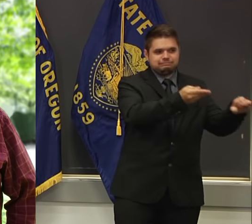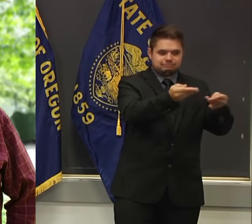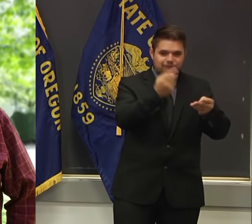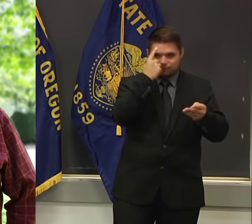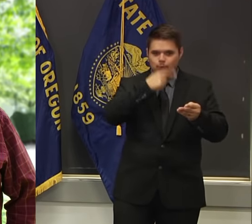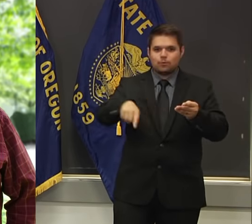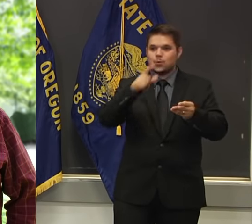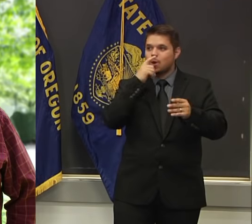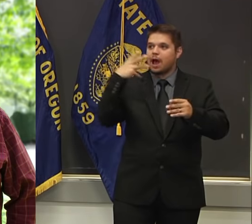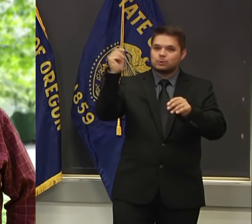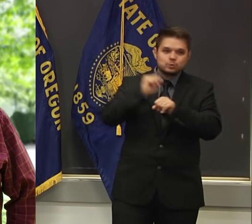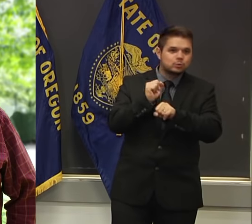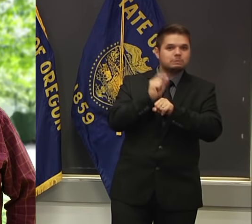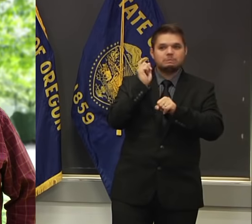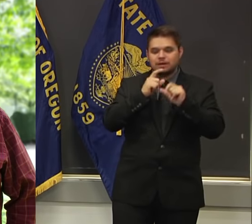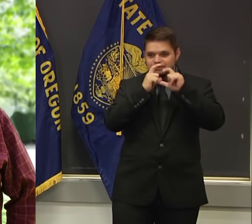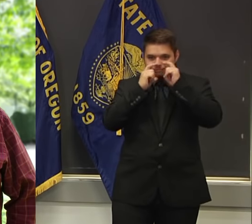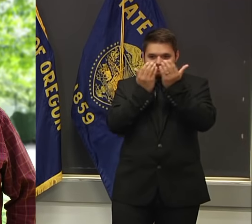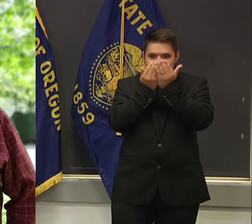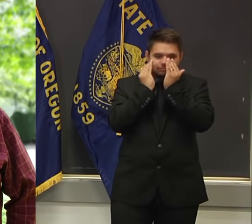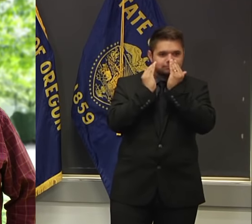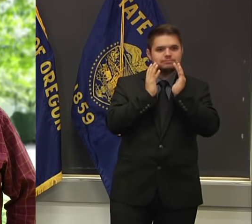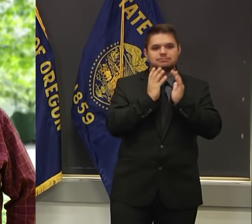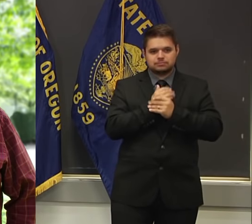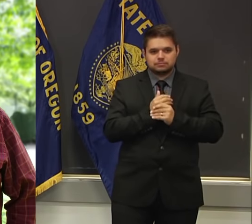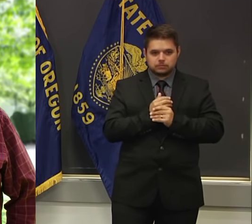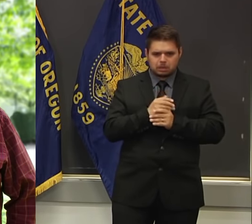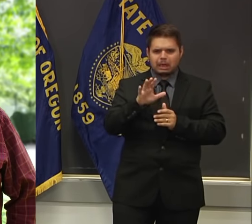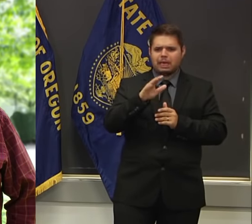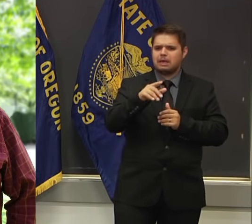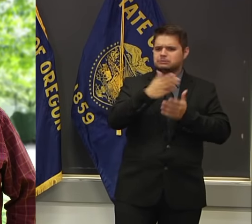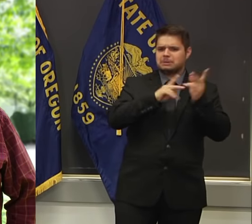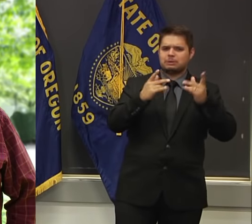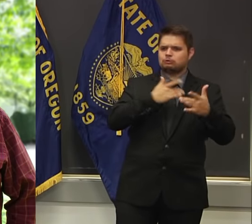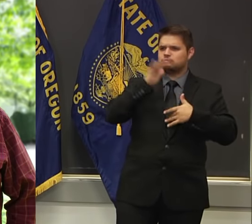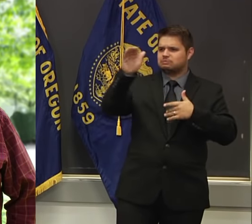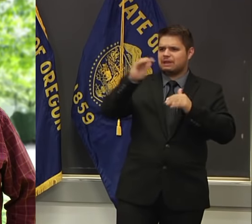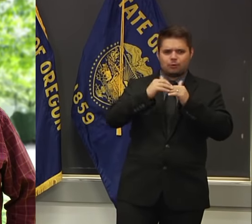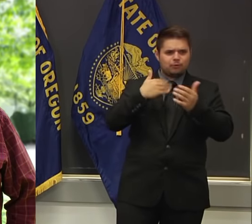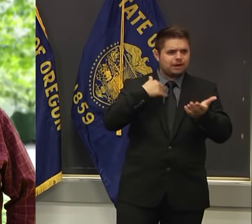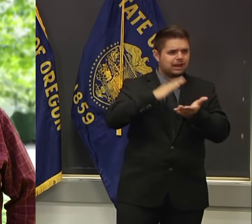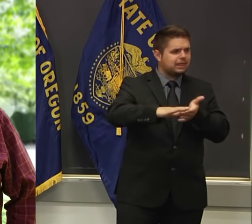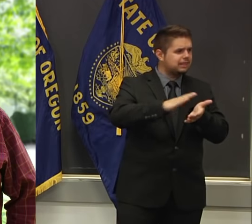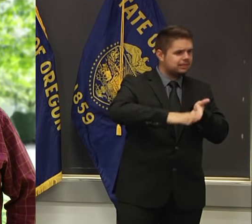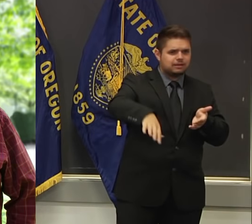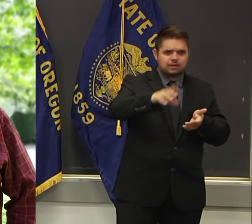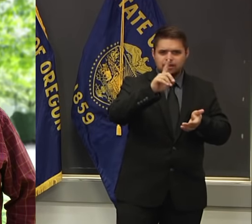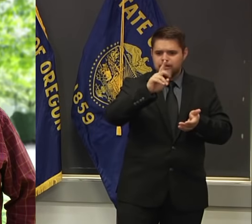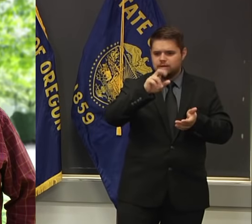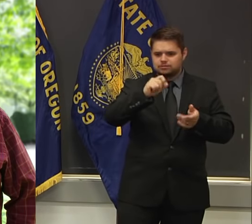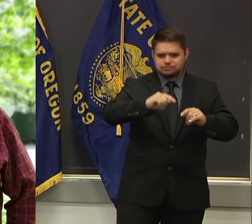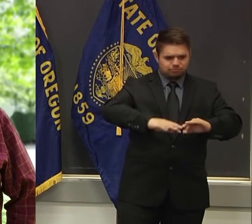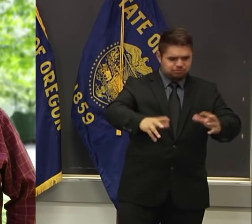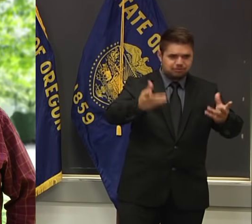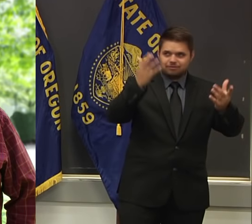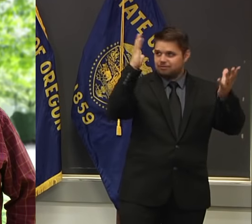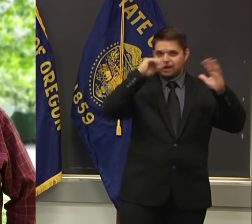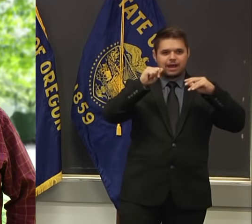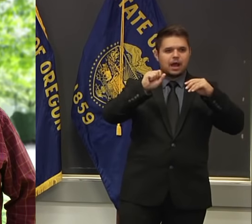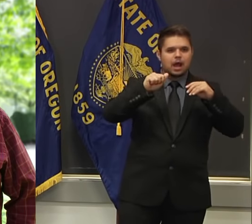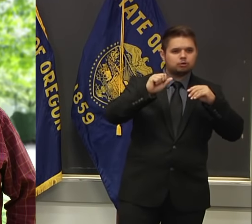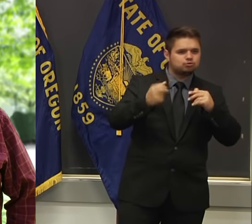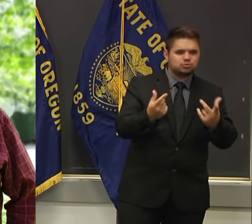the questions of cleanup. We have guidance out there talking about cleanup in the fire-impacted areas, but we've